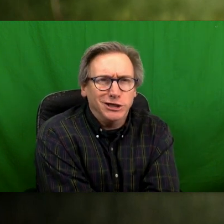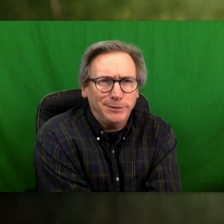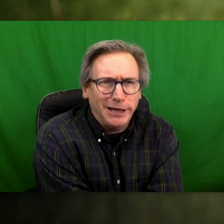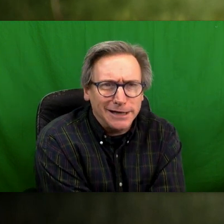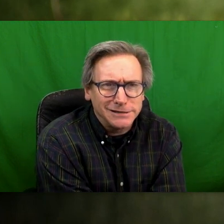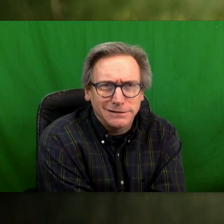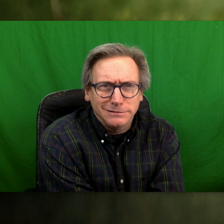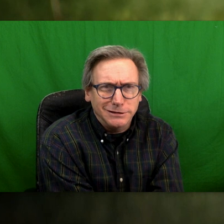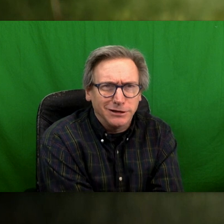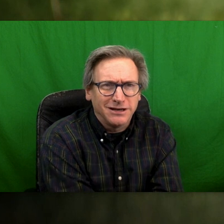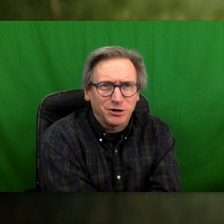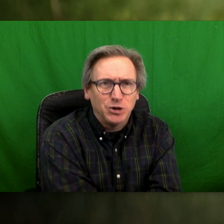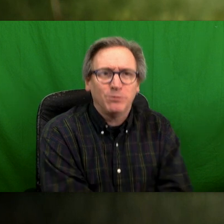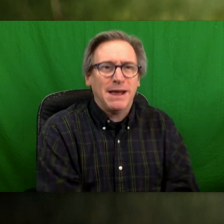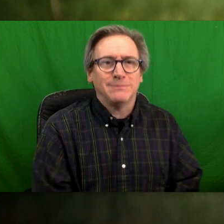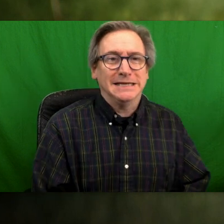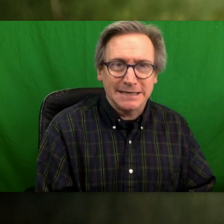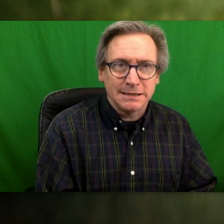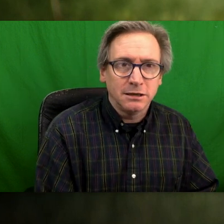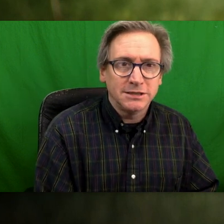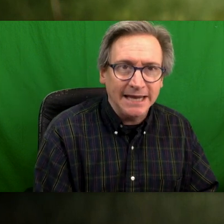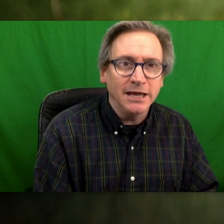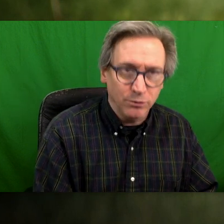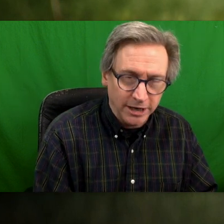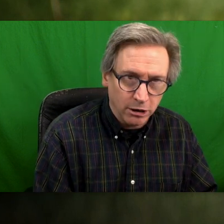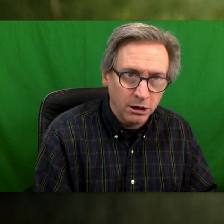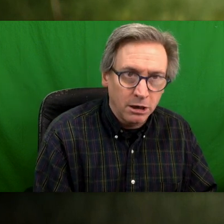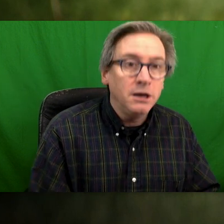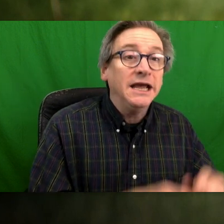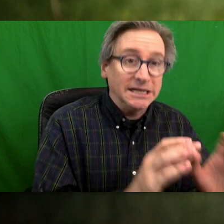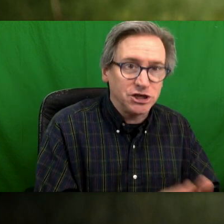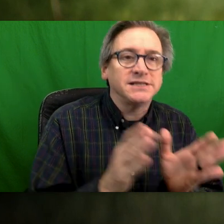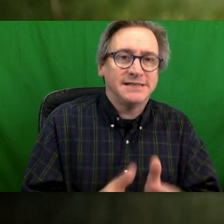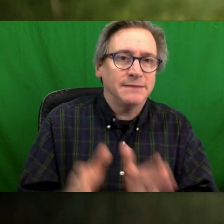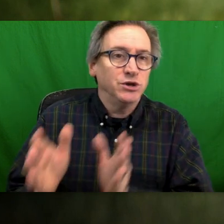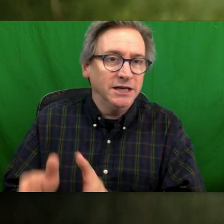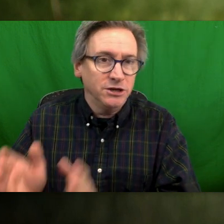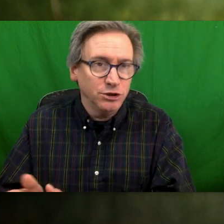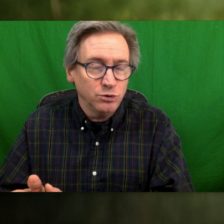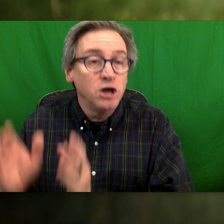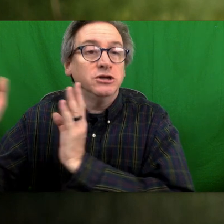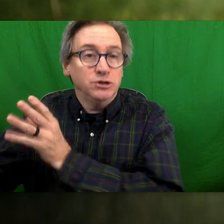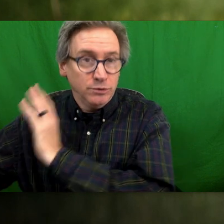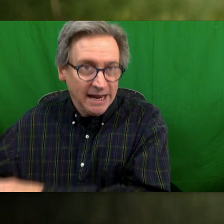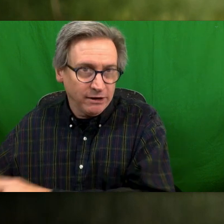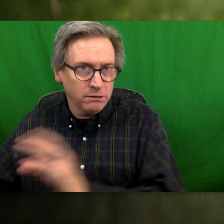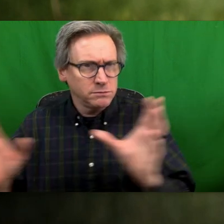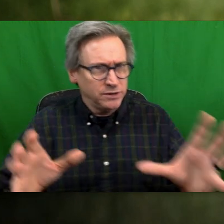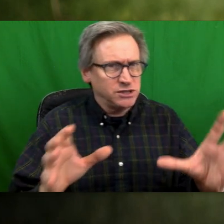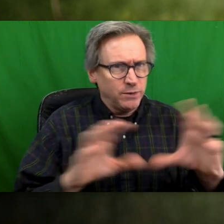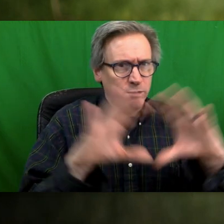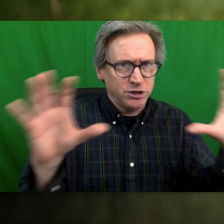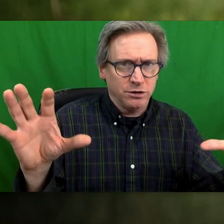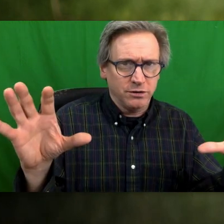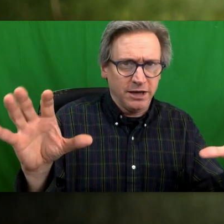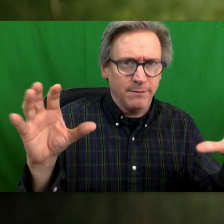the GPS, your Google Maps isn't taking you there. It's just the steps you need to do to get there. So that's